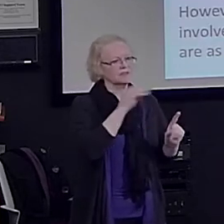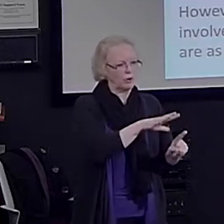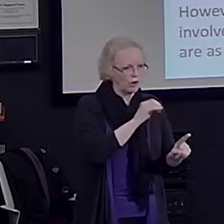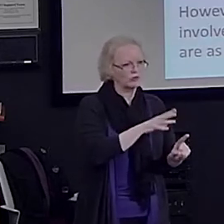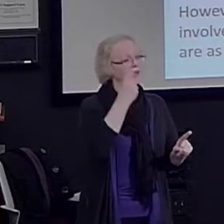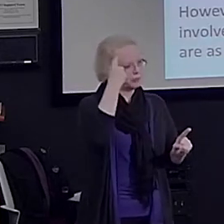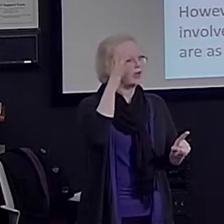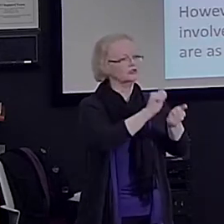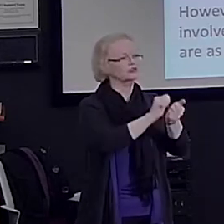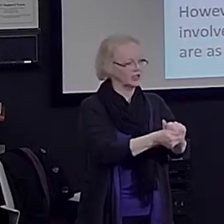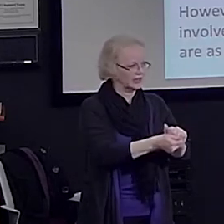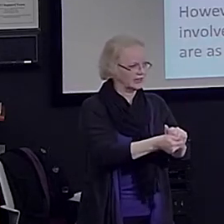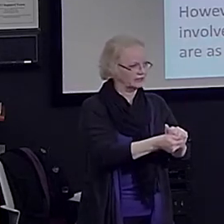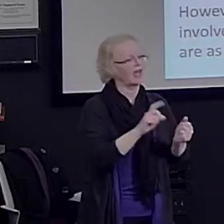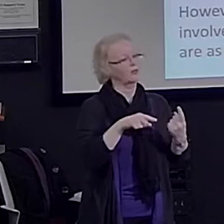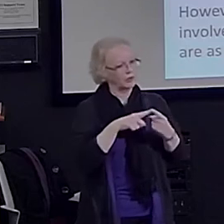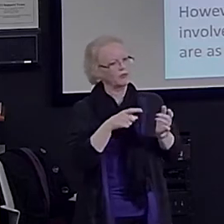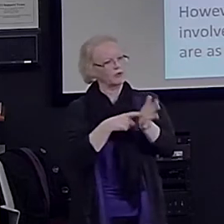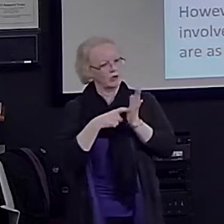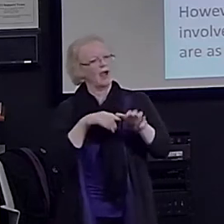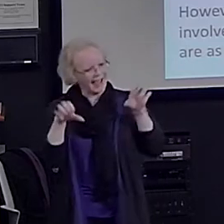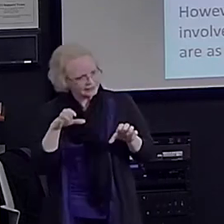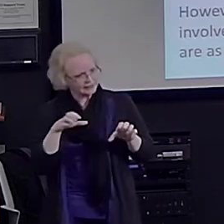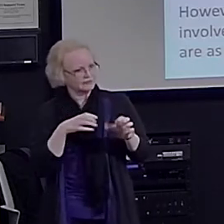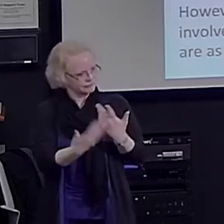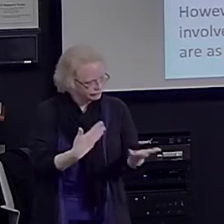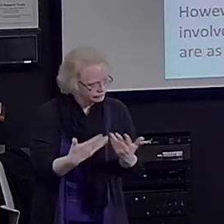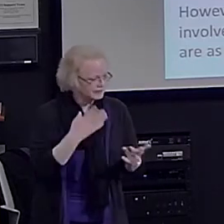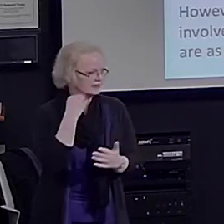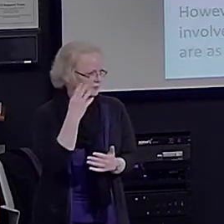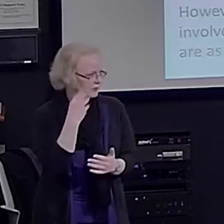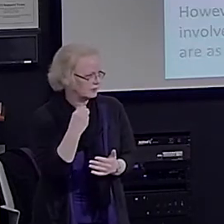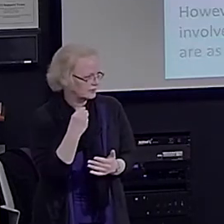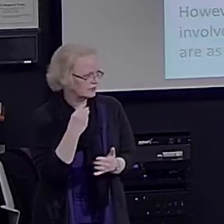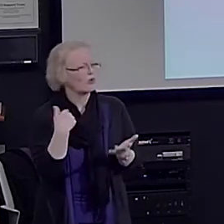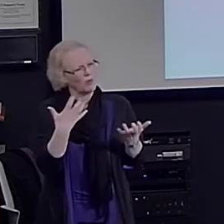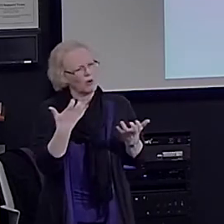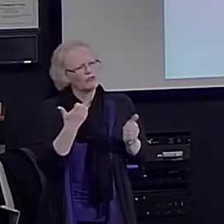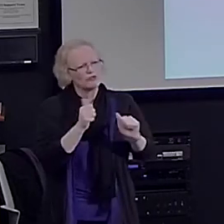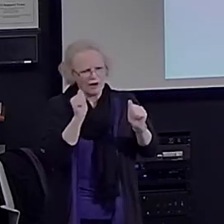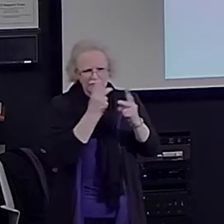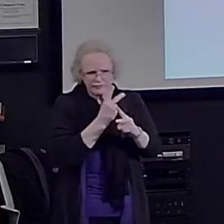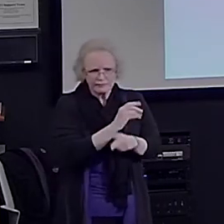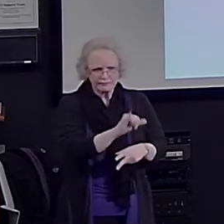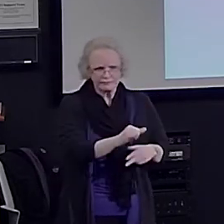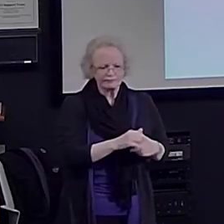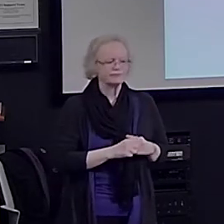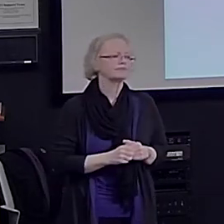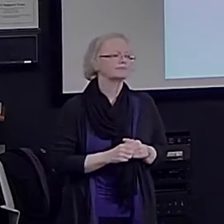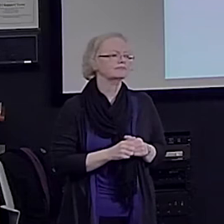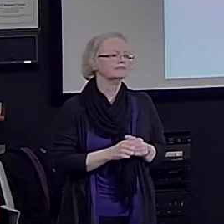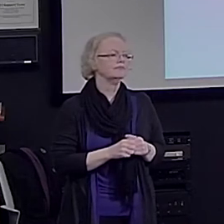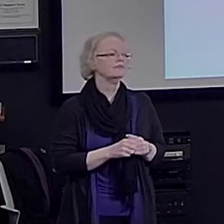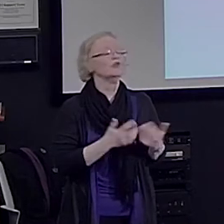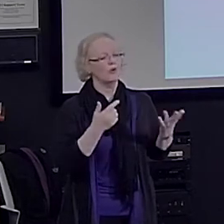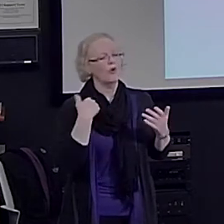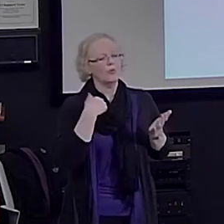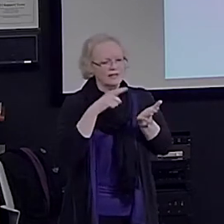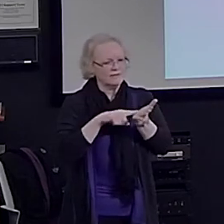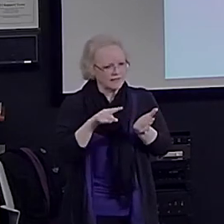change as compared to active experience so we wanted to try to do that so we